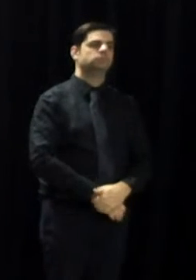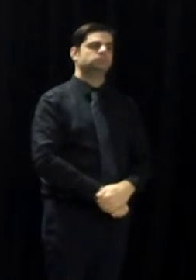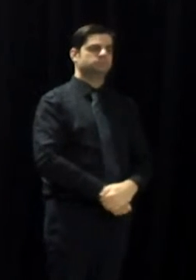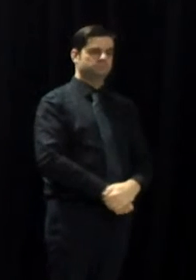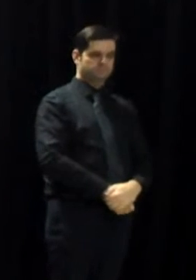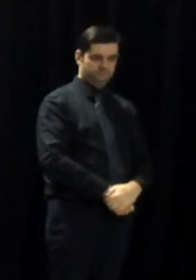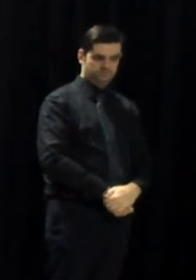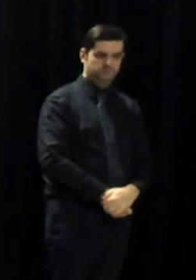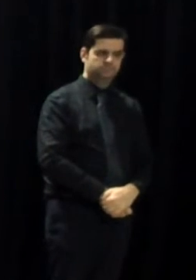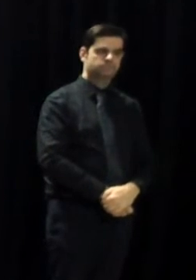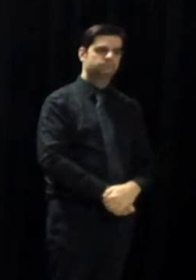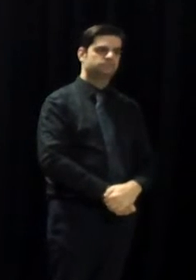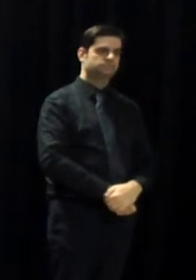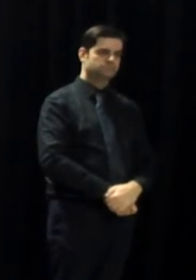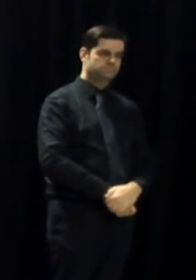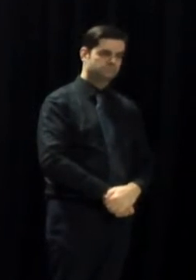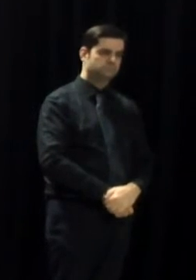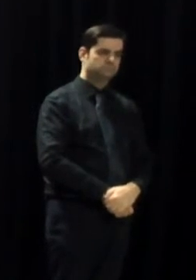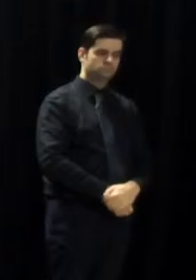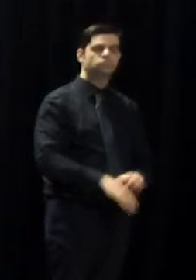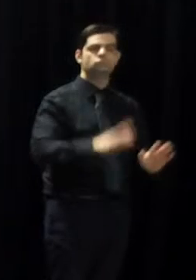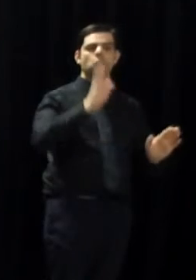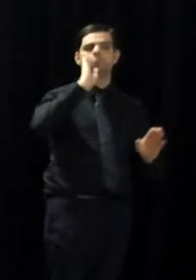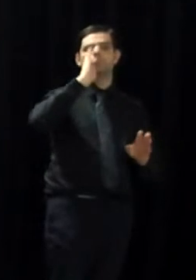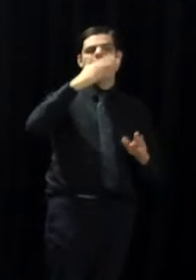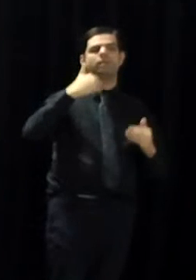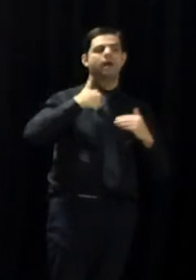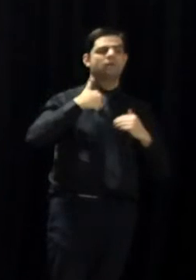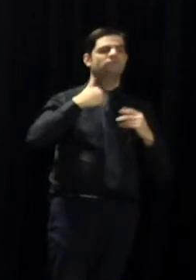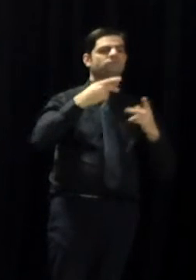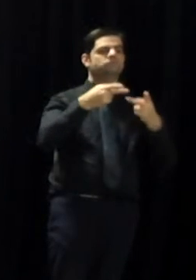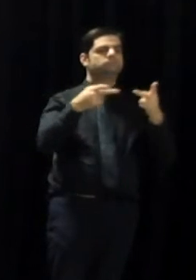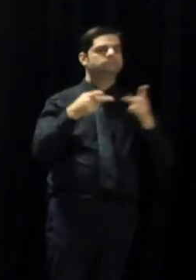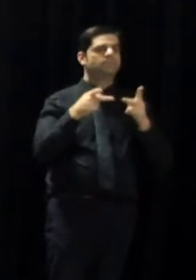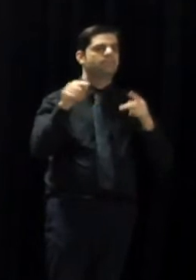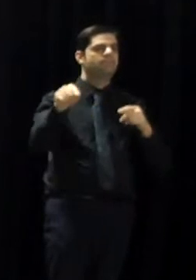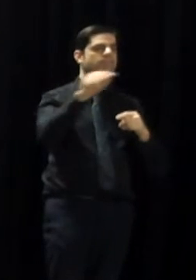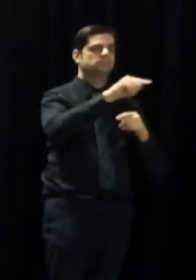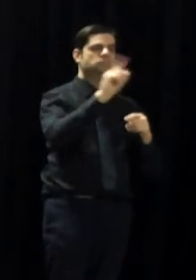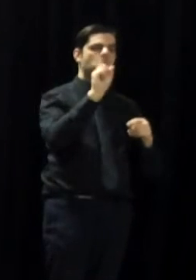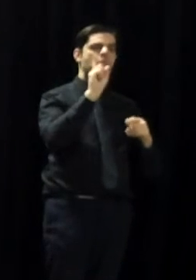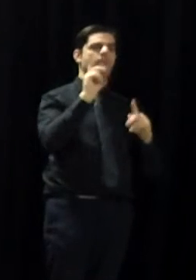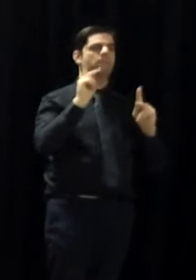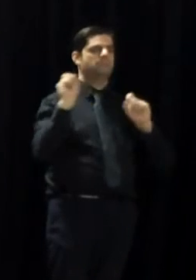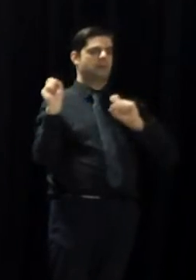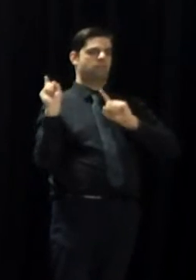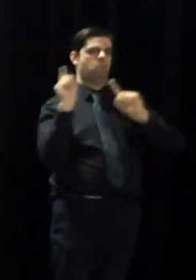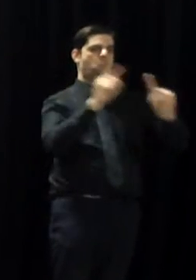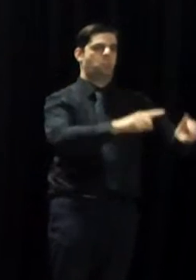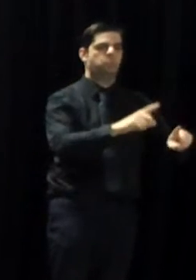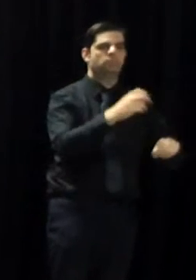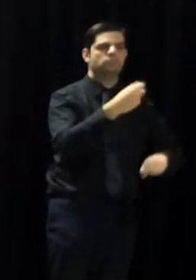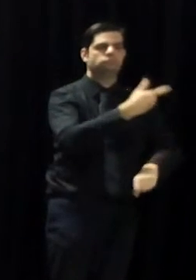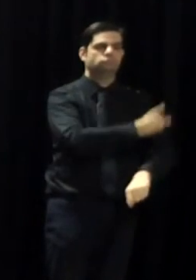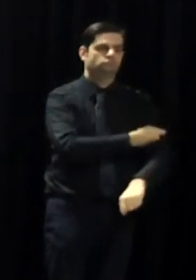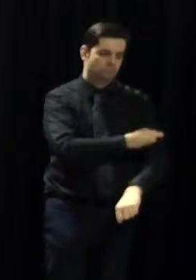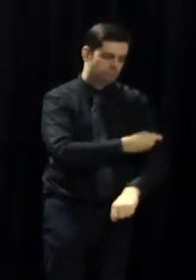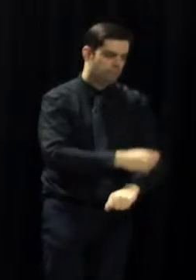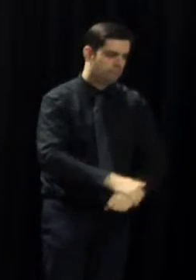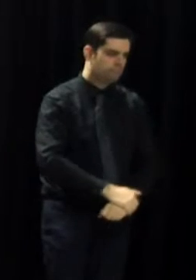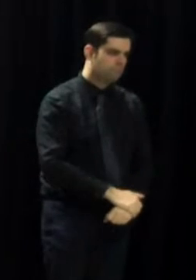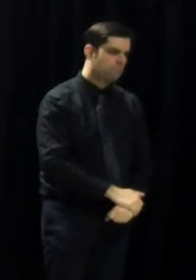I think that your primary care network, and again, this is me speculating a little bit, but who knows who has